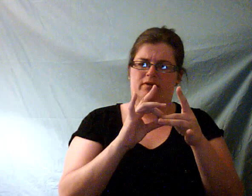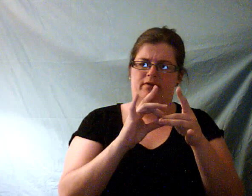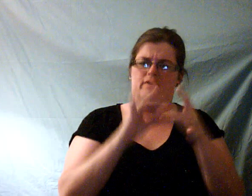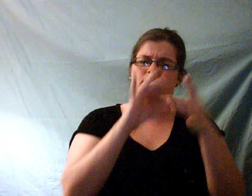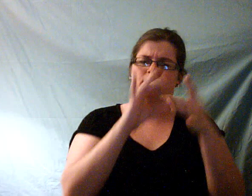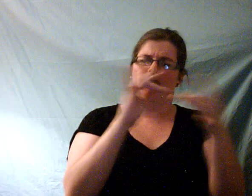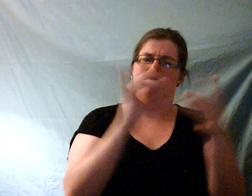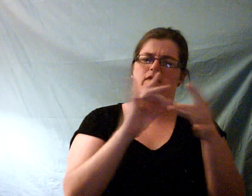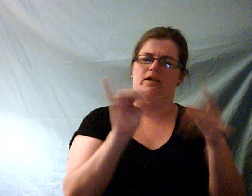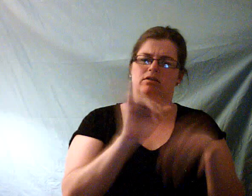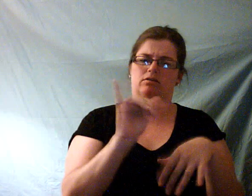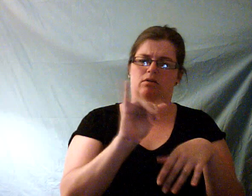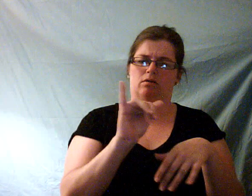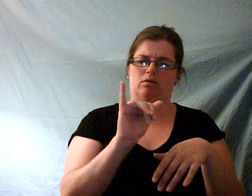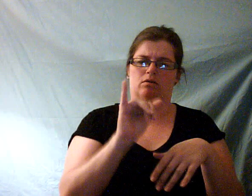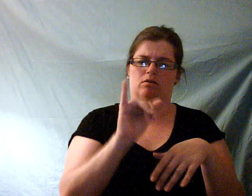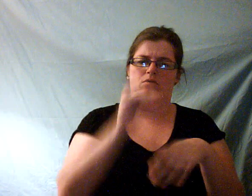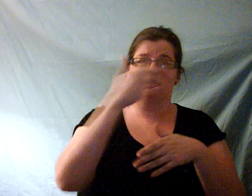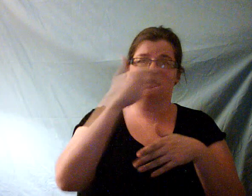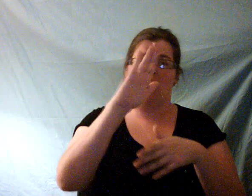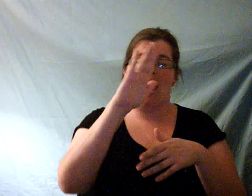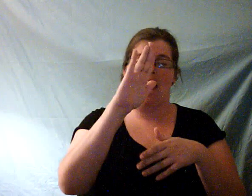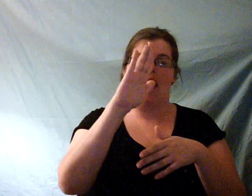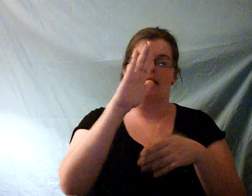as, God helps those who help themselves.